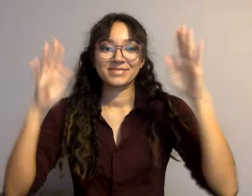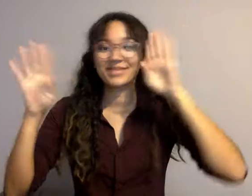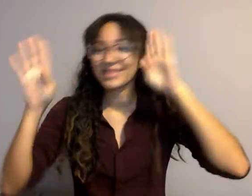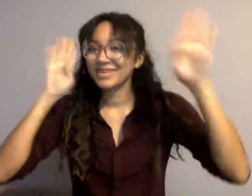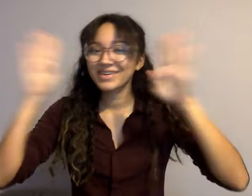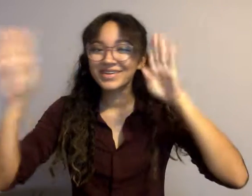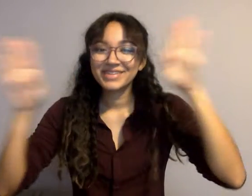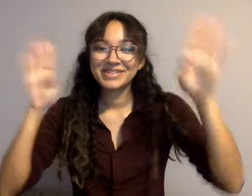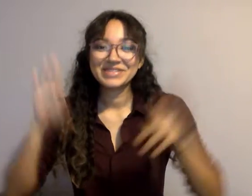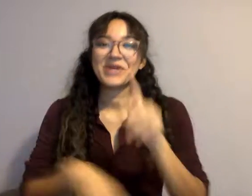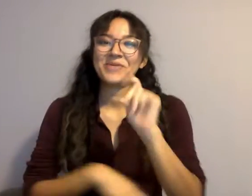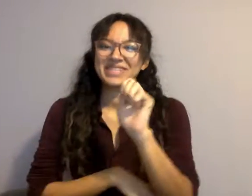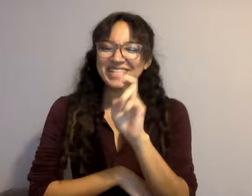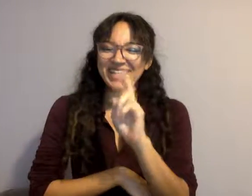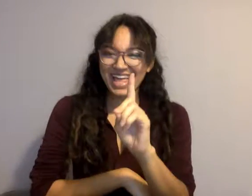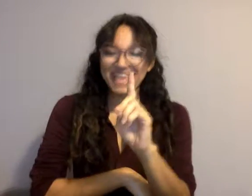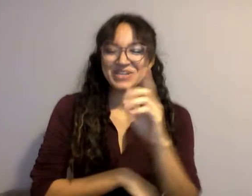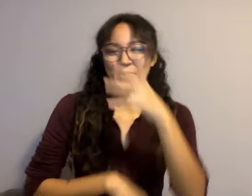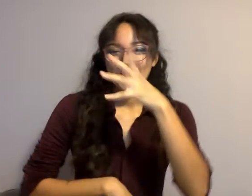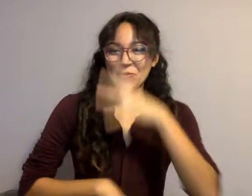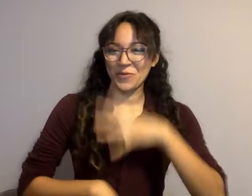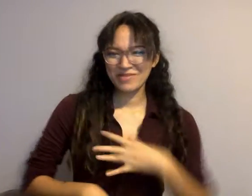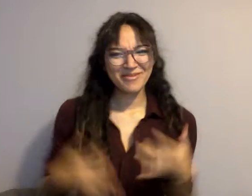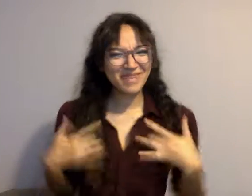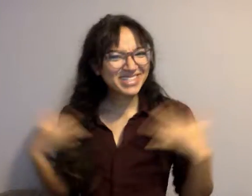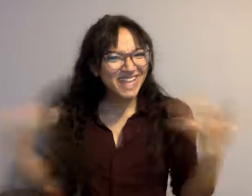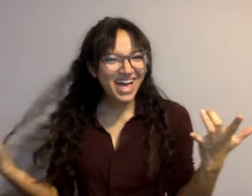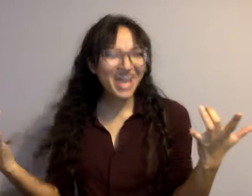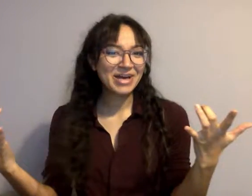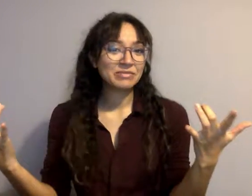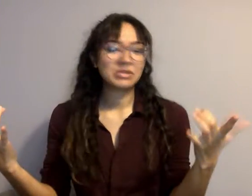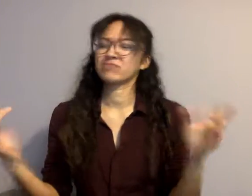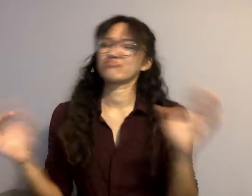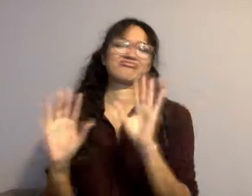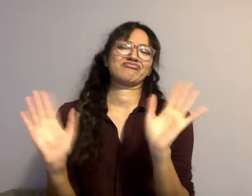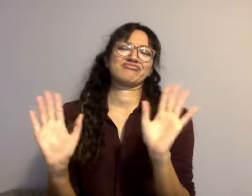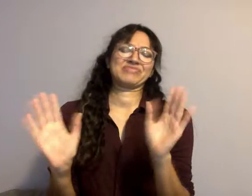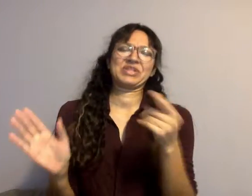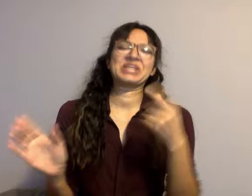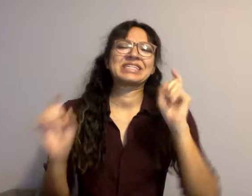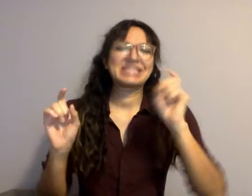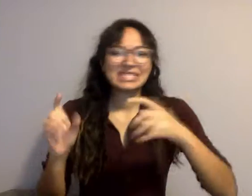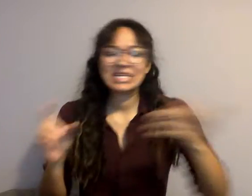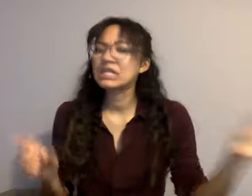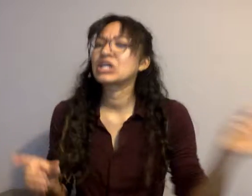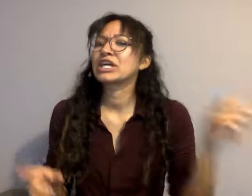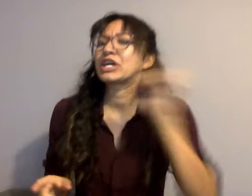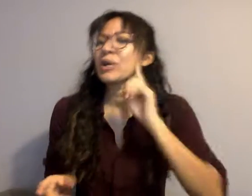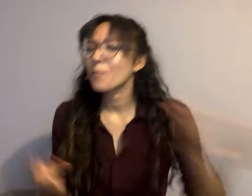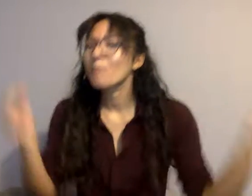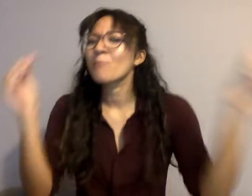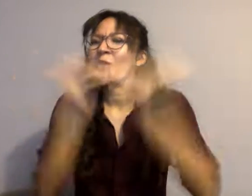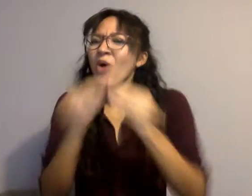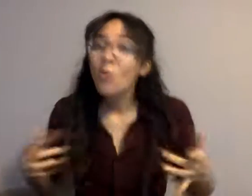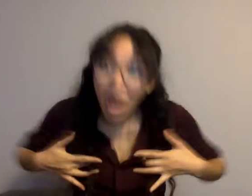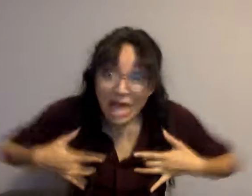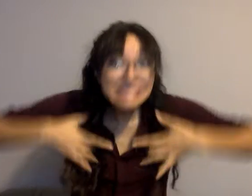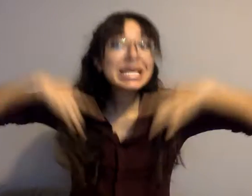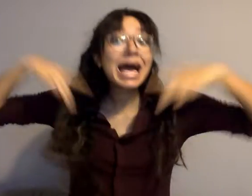Hello, TED Women, what's up? Not good enough. Hello, TED Women, what is up?